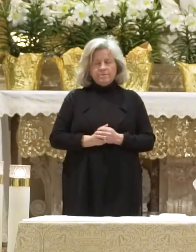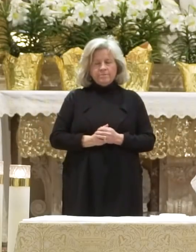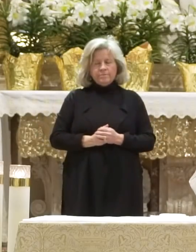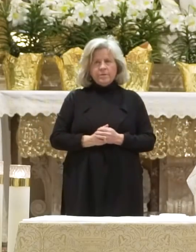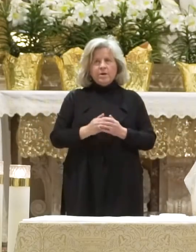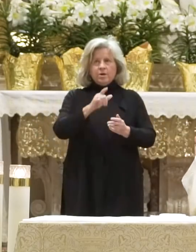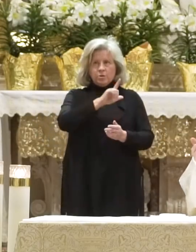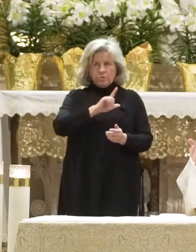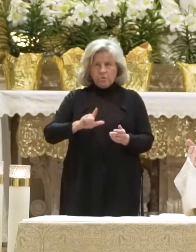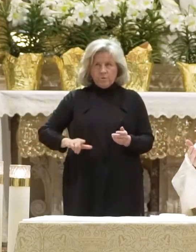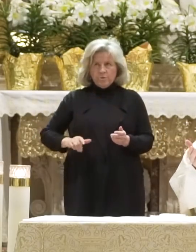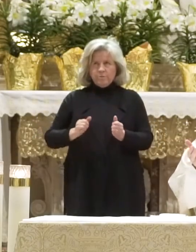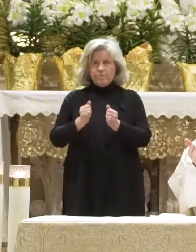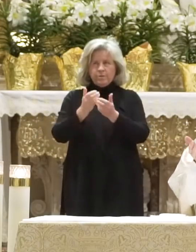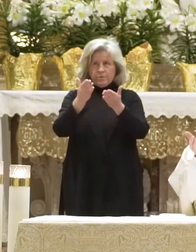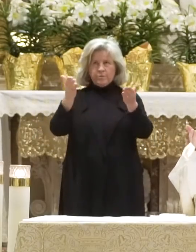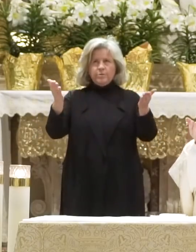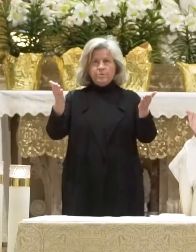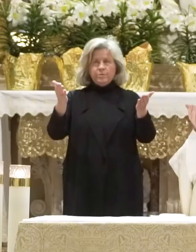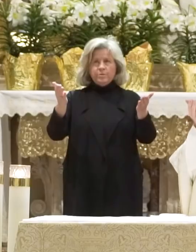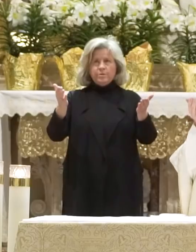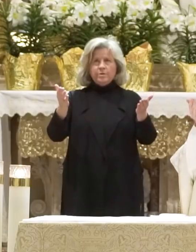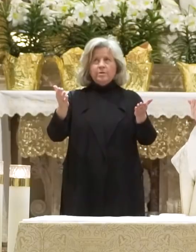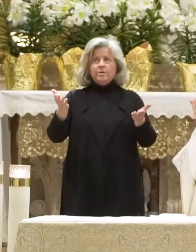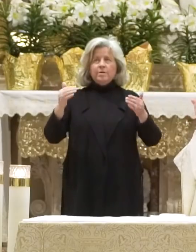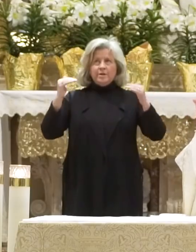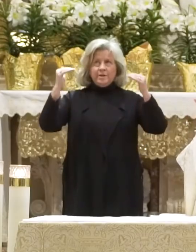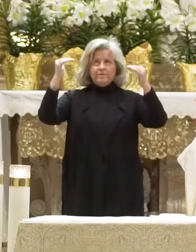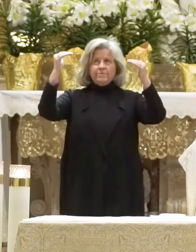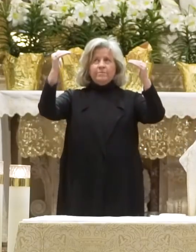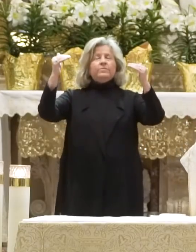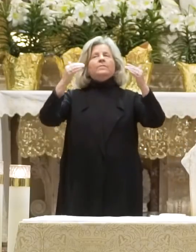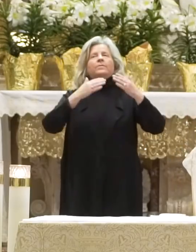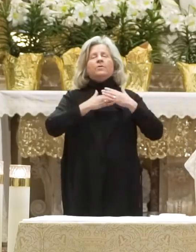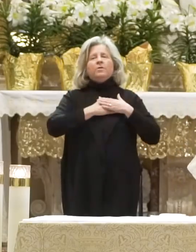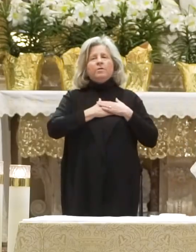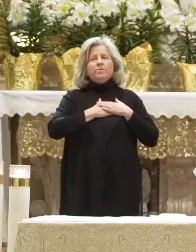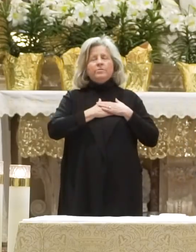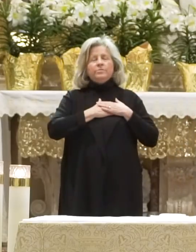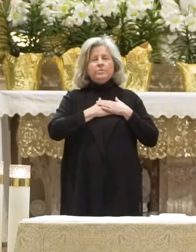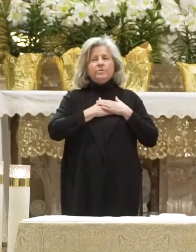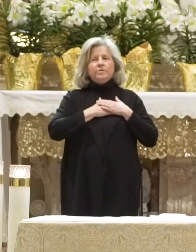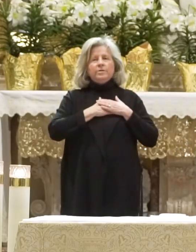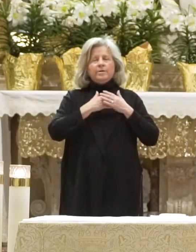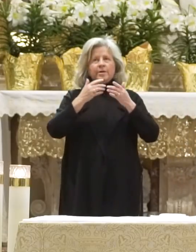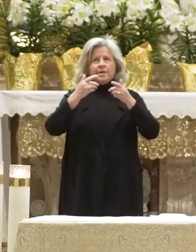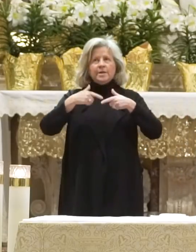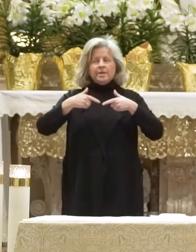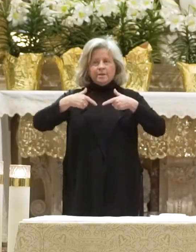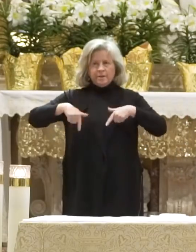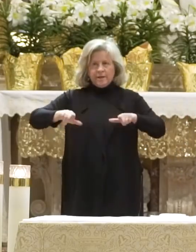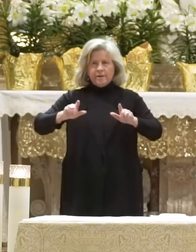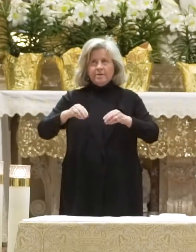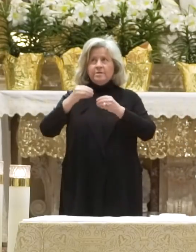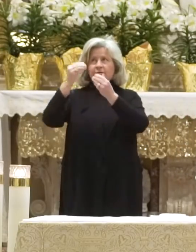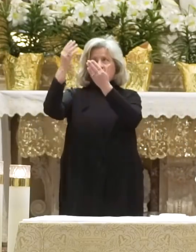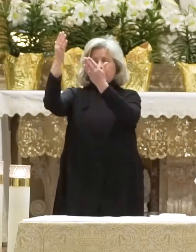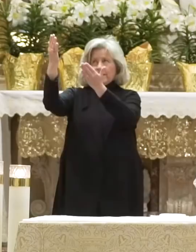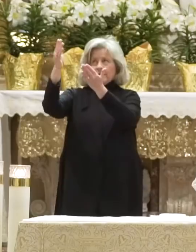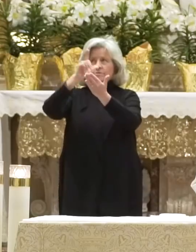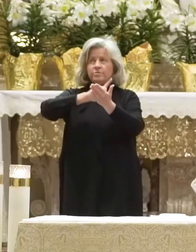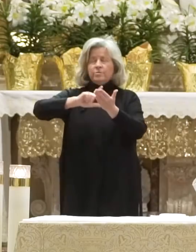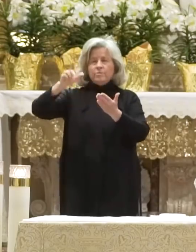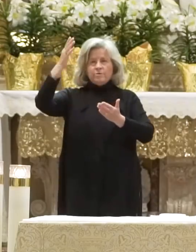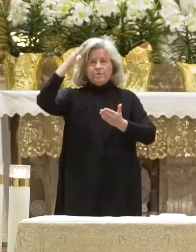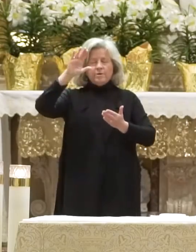The Lord be with you. And with your spirit. Lift up your hearts. We have lifted up to the Lord. Let us give thanks to the Lord our God. It